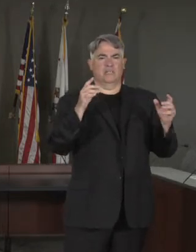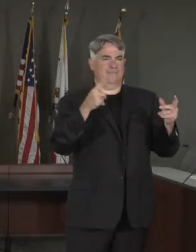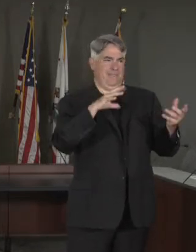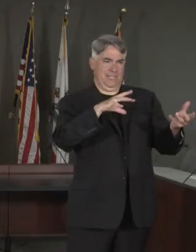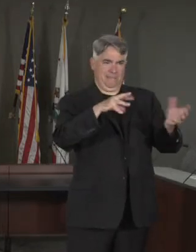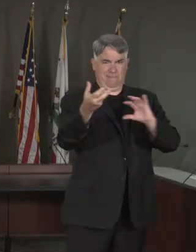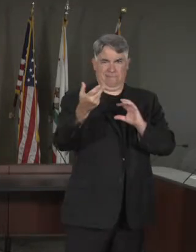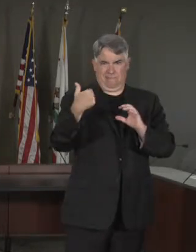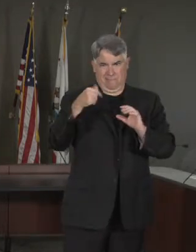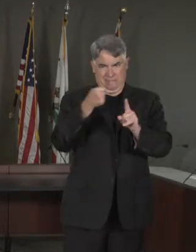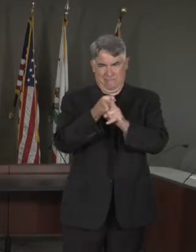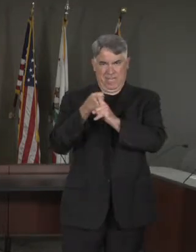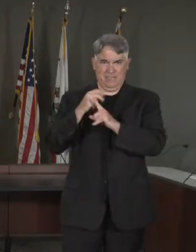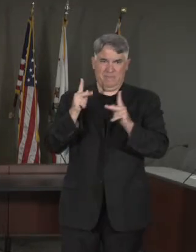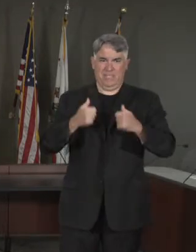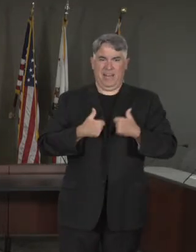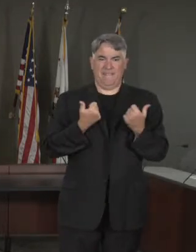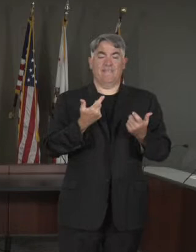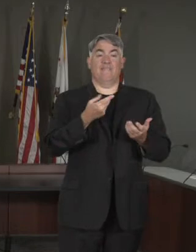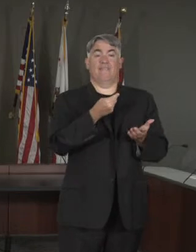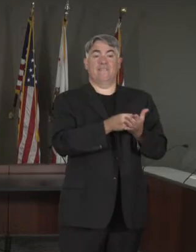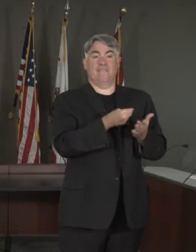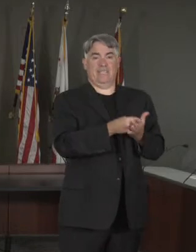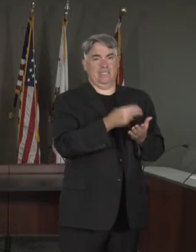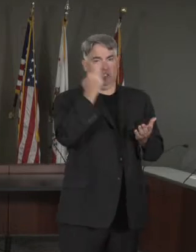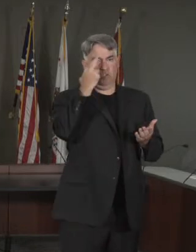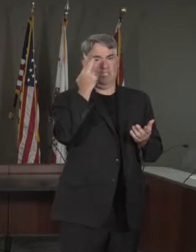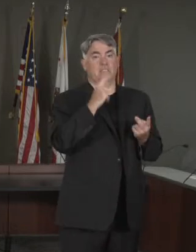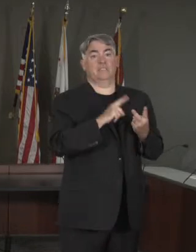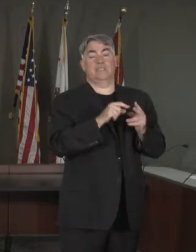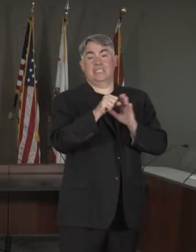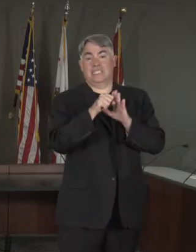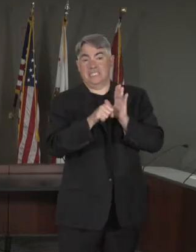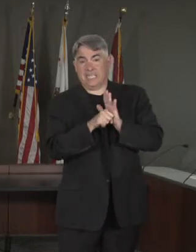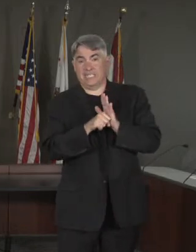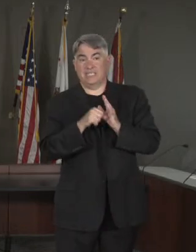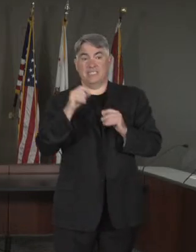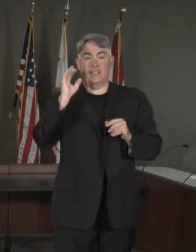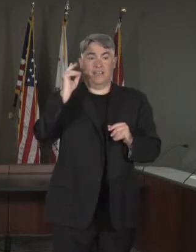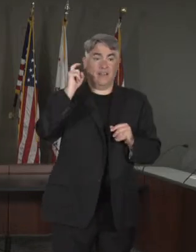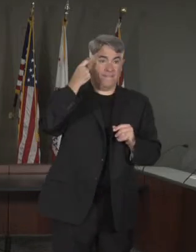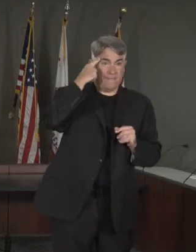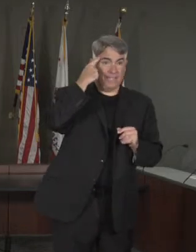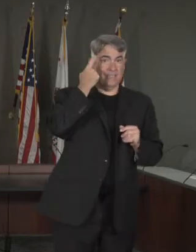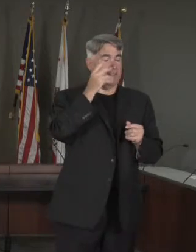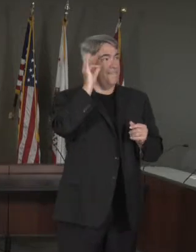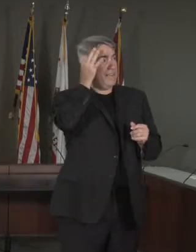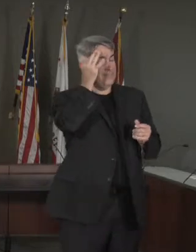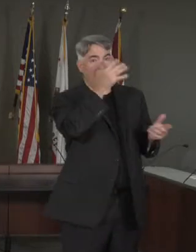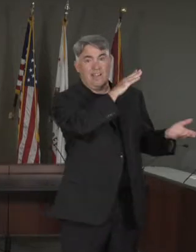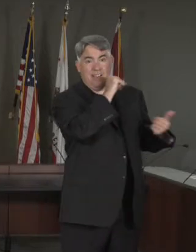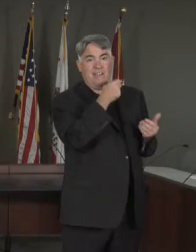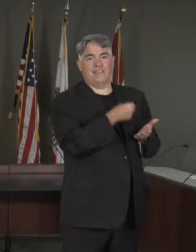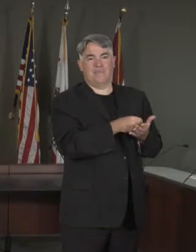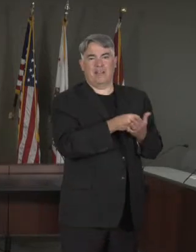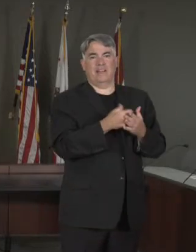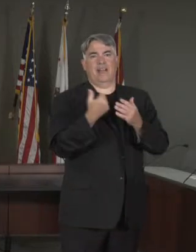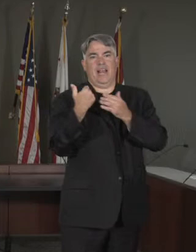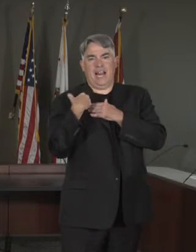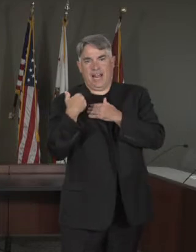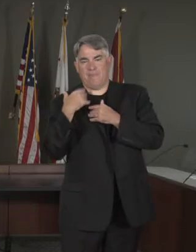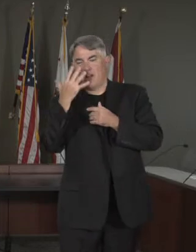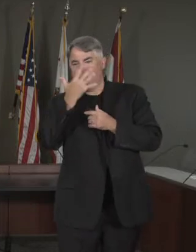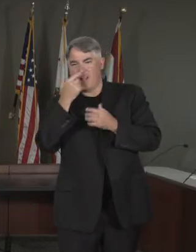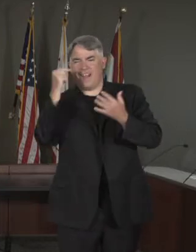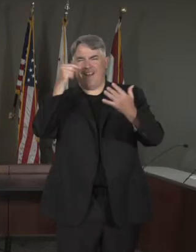for a variety of financial reasons, fiscal reasons, state and federal reimbursement reasons, procurement reasons, liability reasons. But June